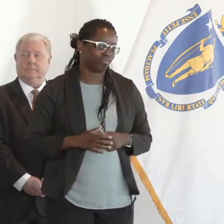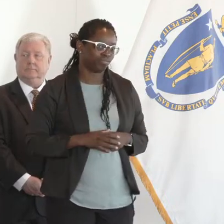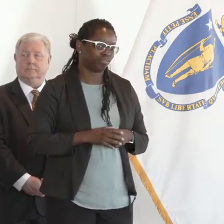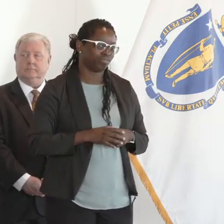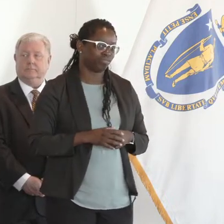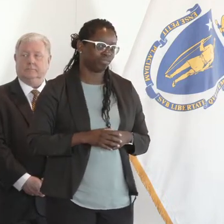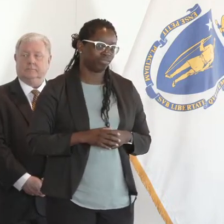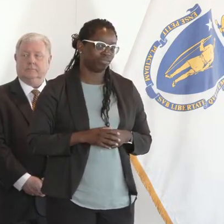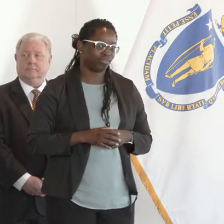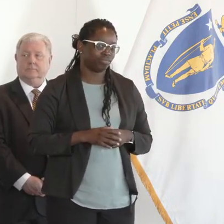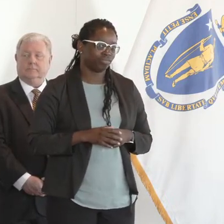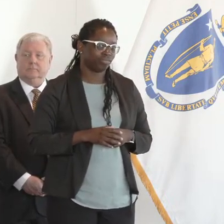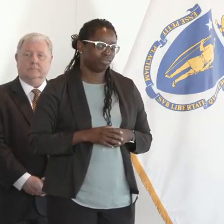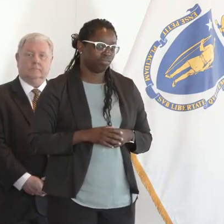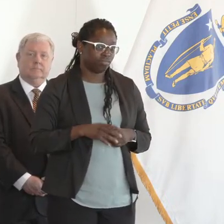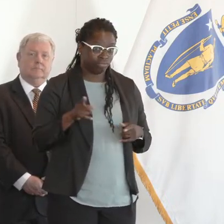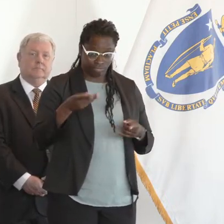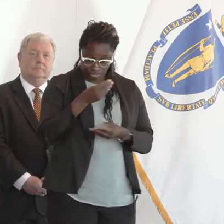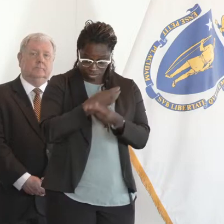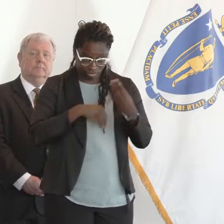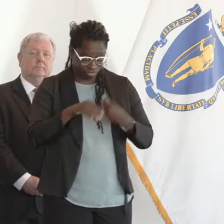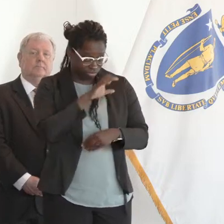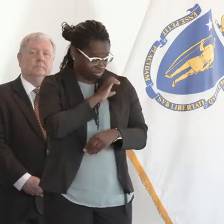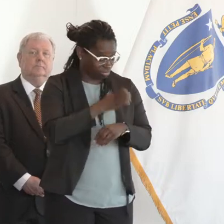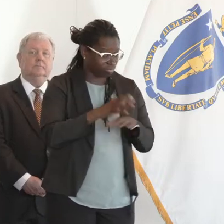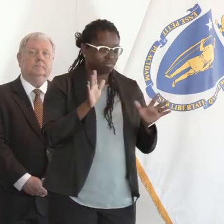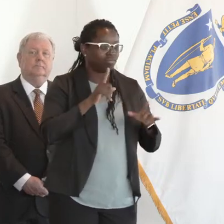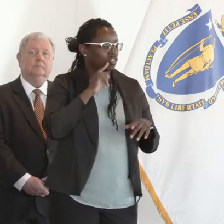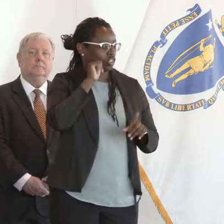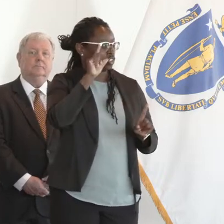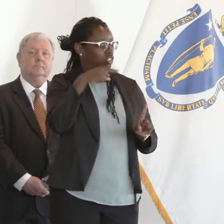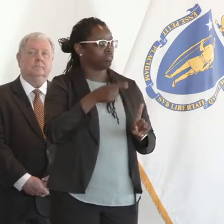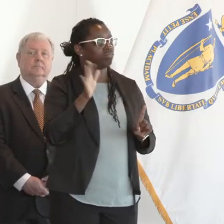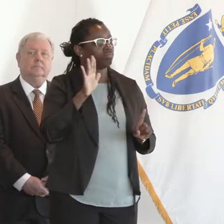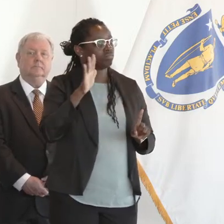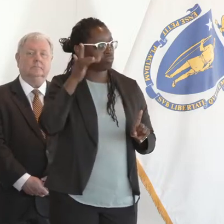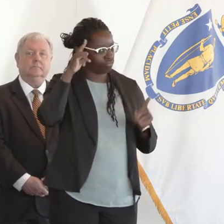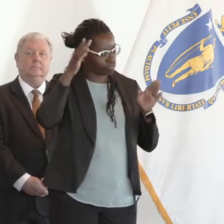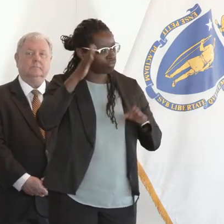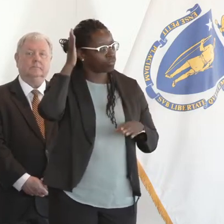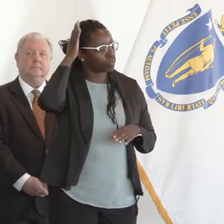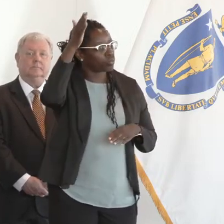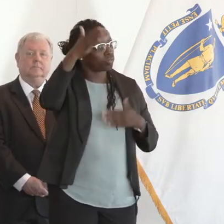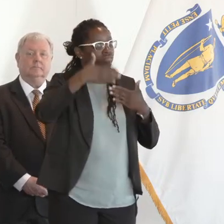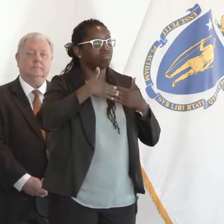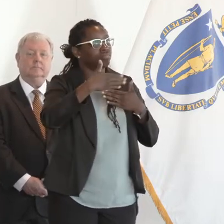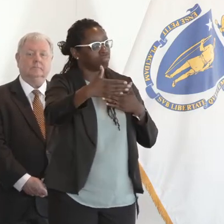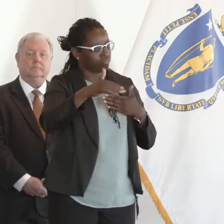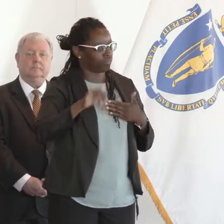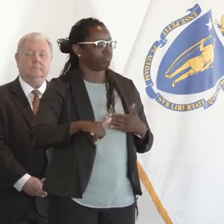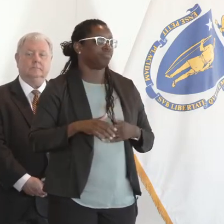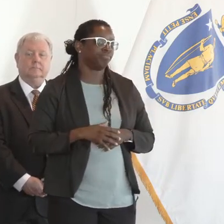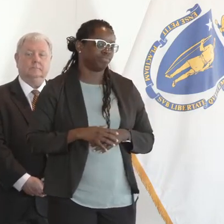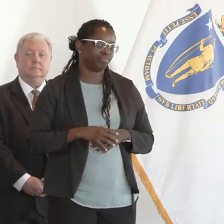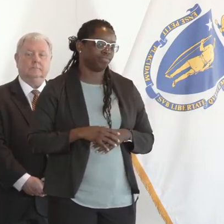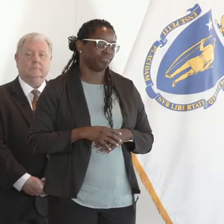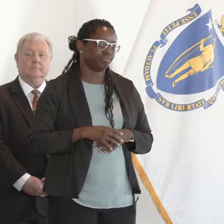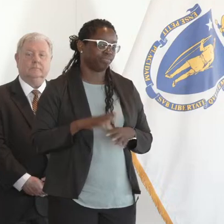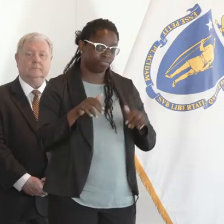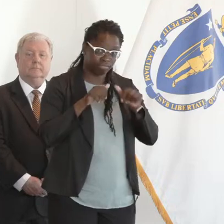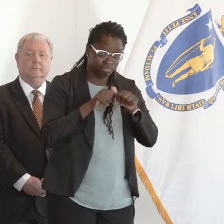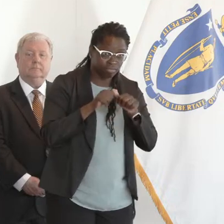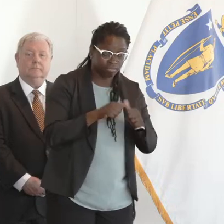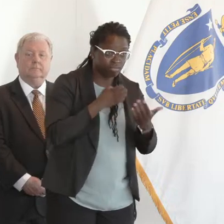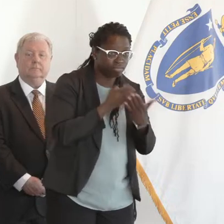trade. It's about the well-being and future of our citizens and the sustainability of our economies and